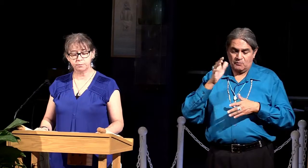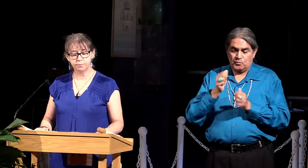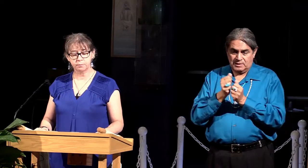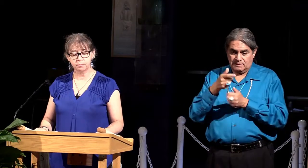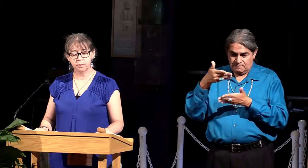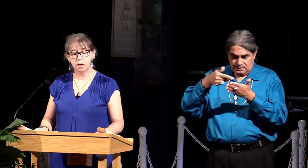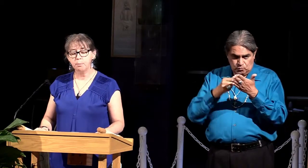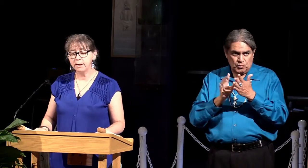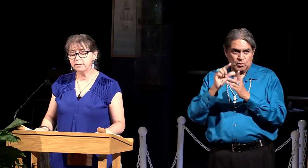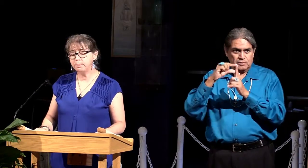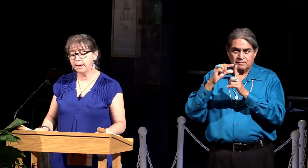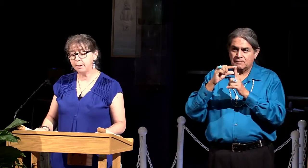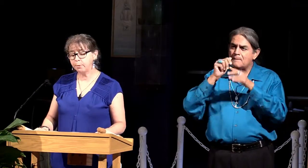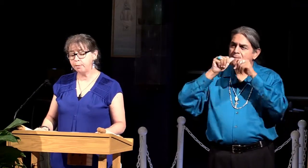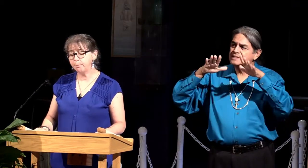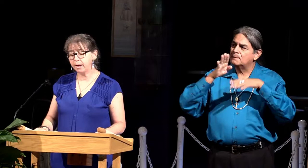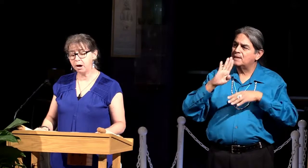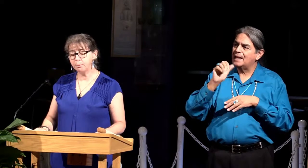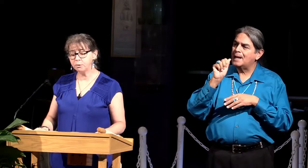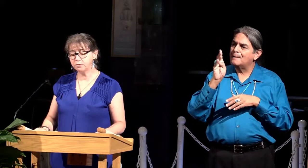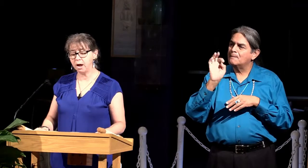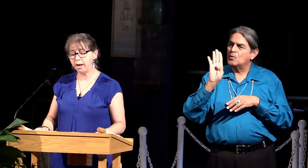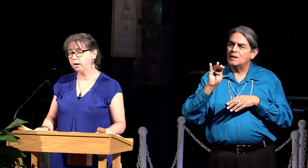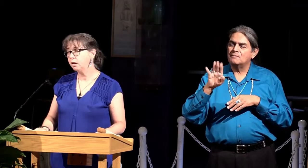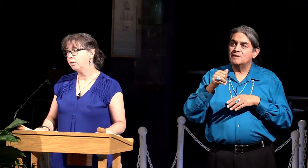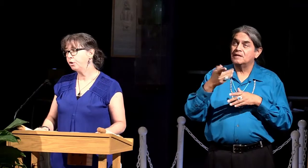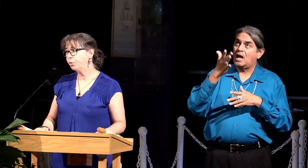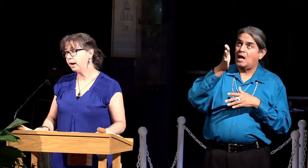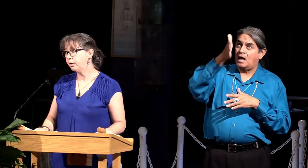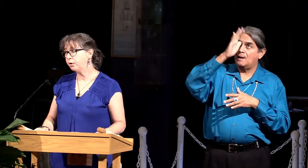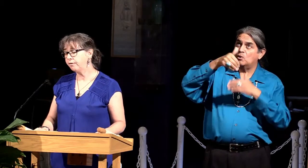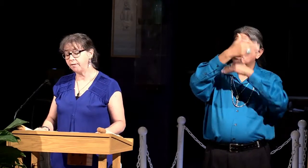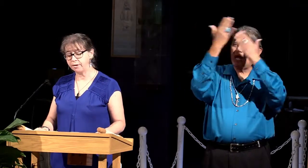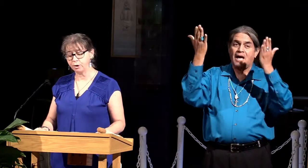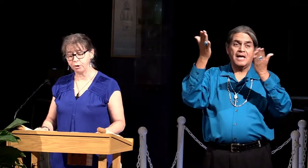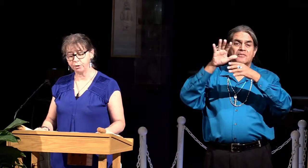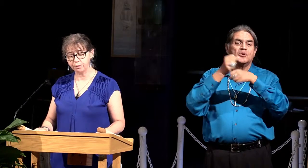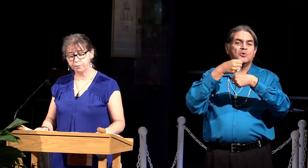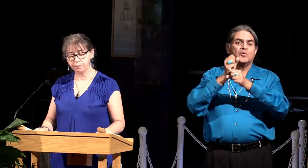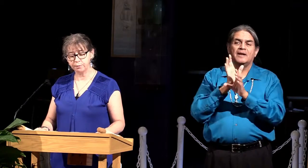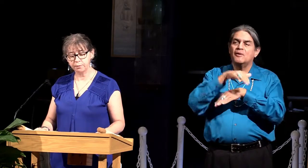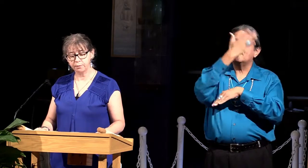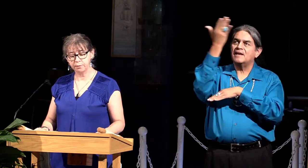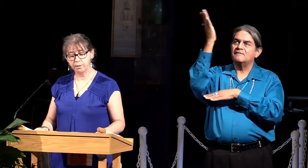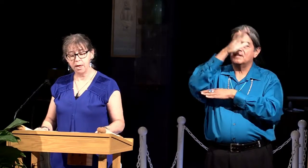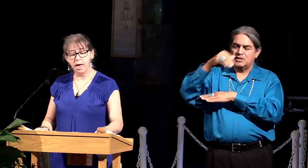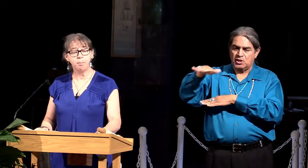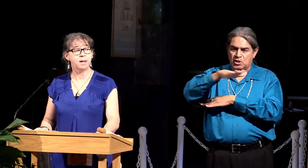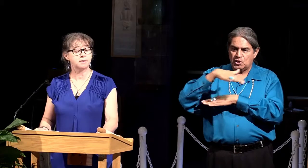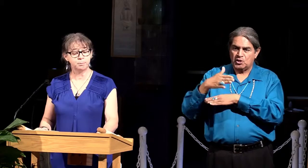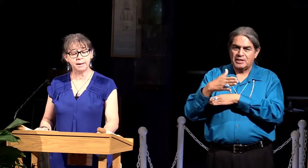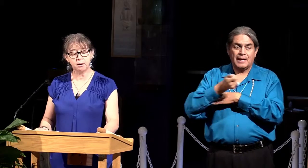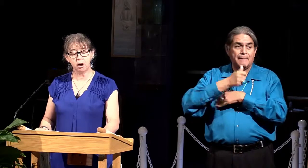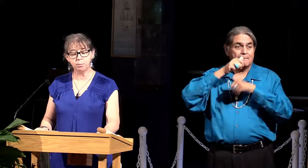words. Blessed be Abram by God Most High, the creator of heaven and earth.